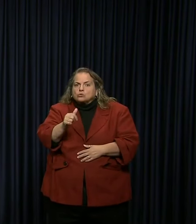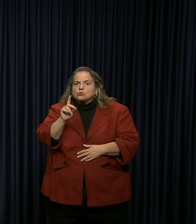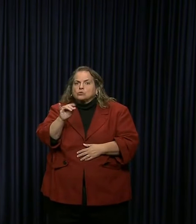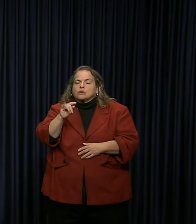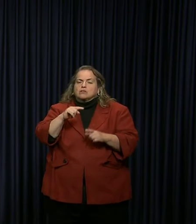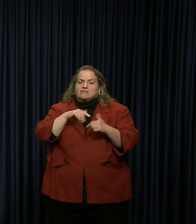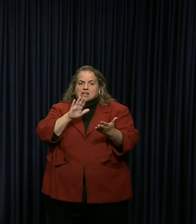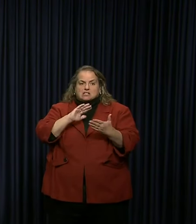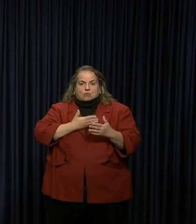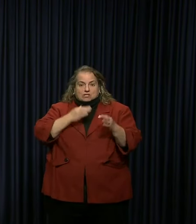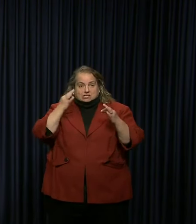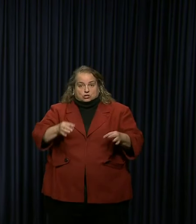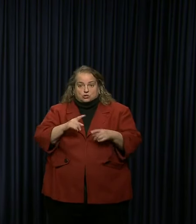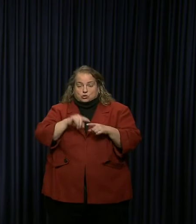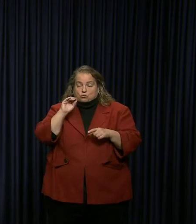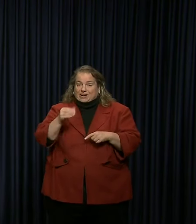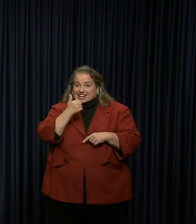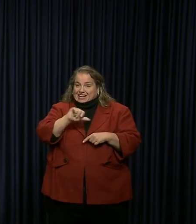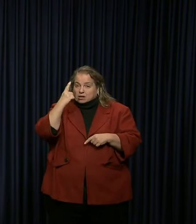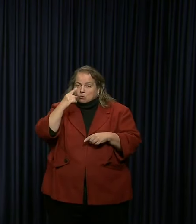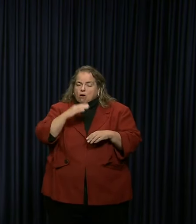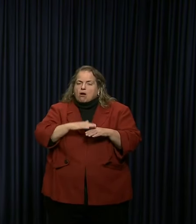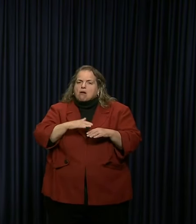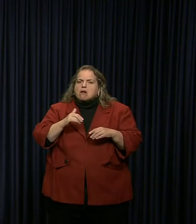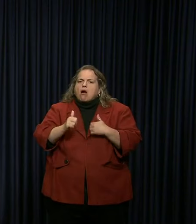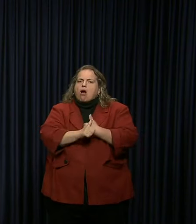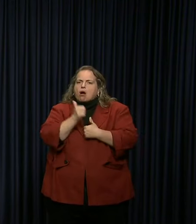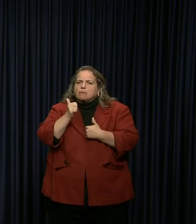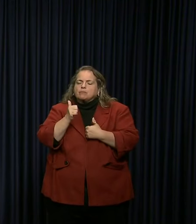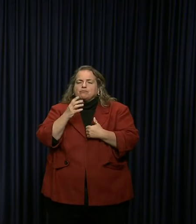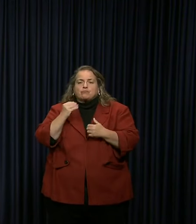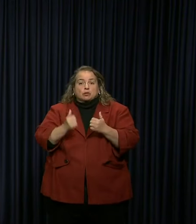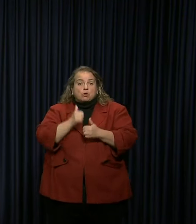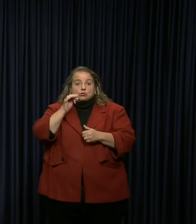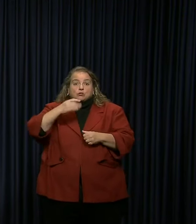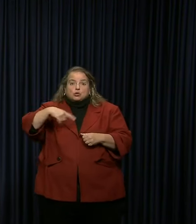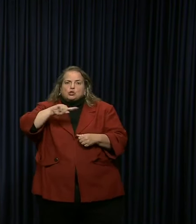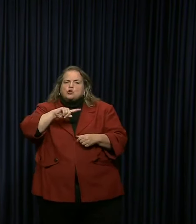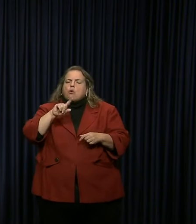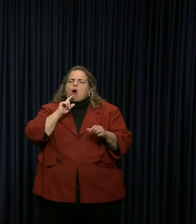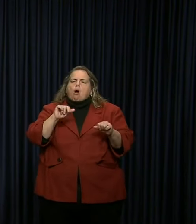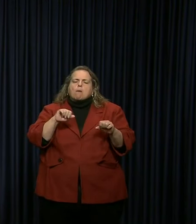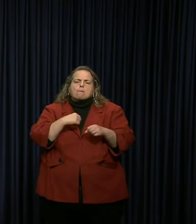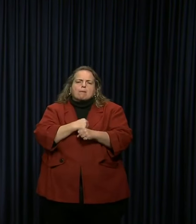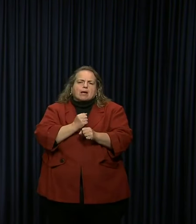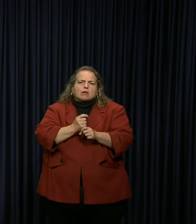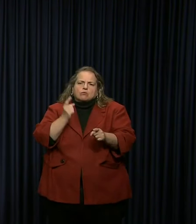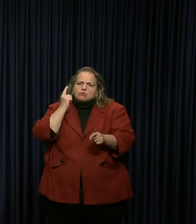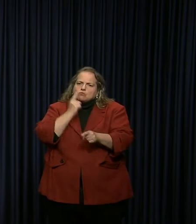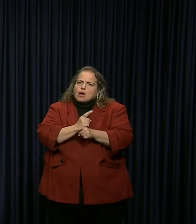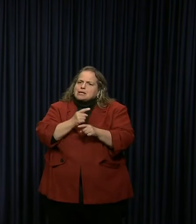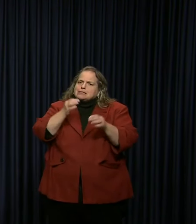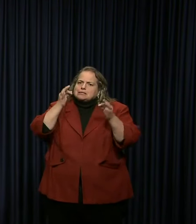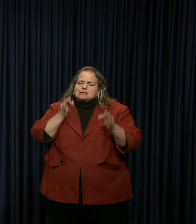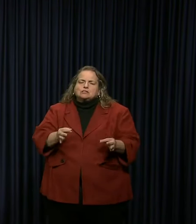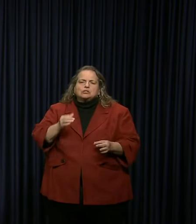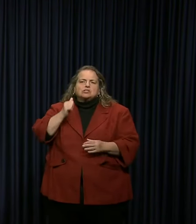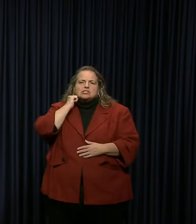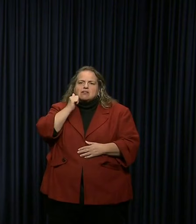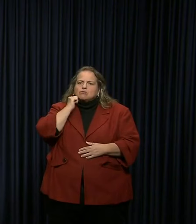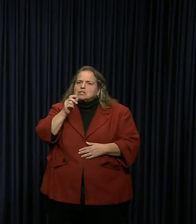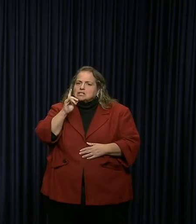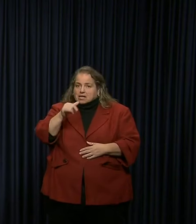else in harm. And for the vast majority of us, we are making those correct decisions every